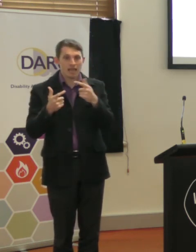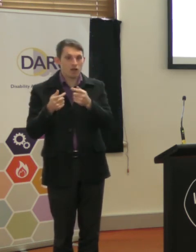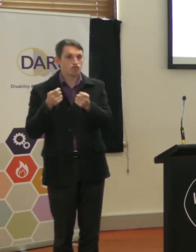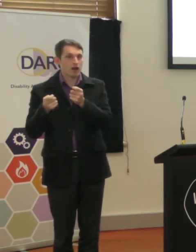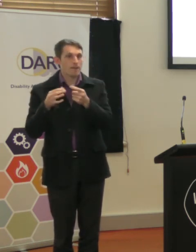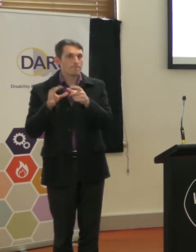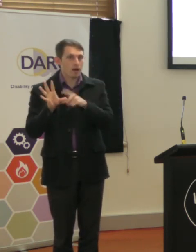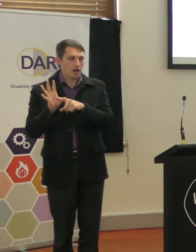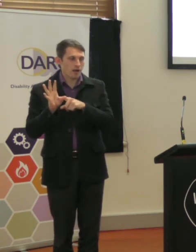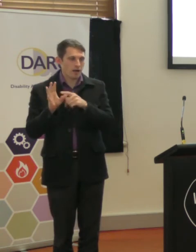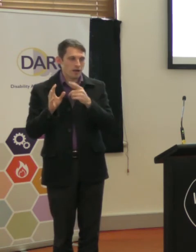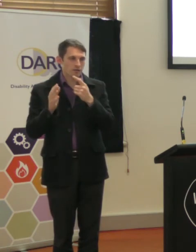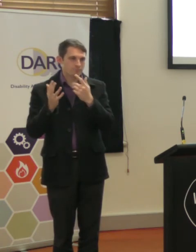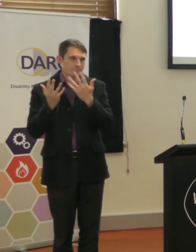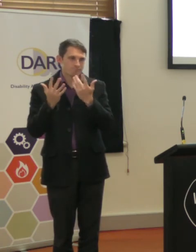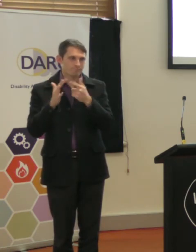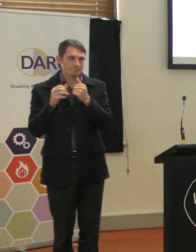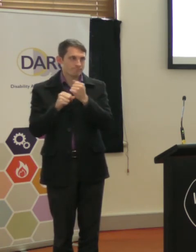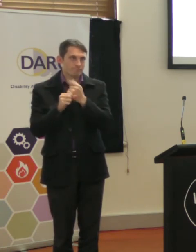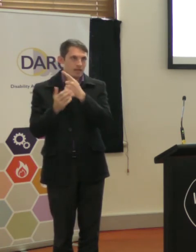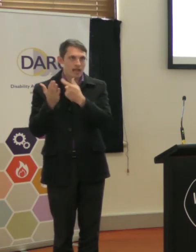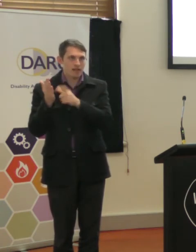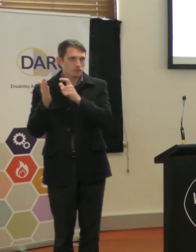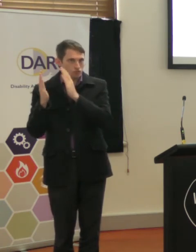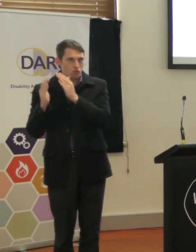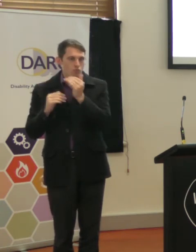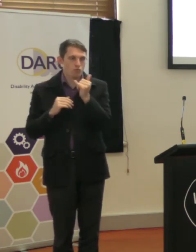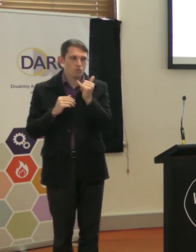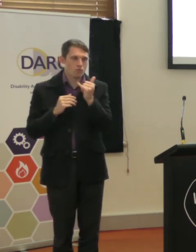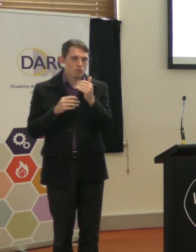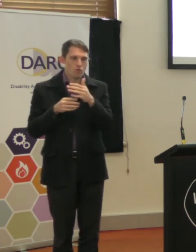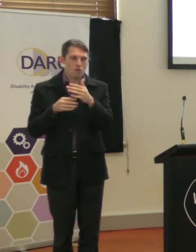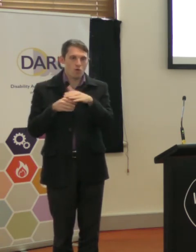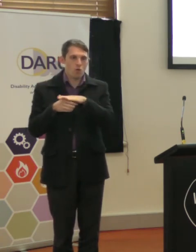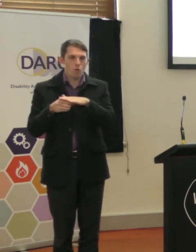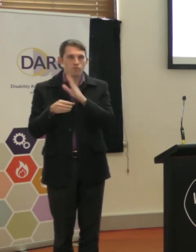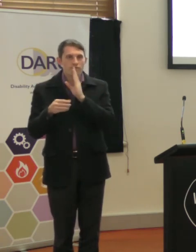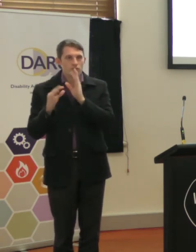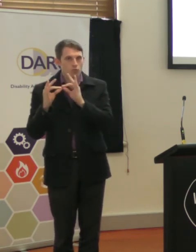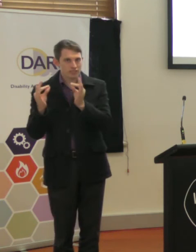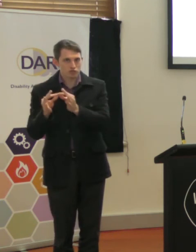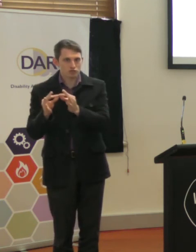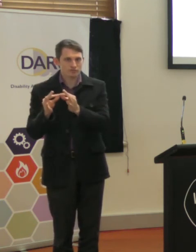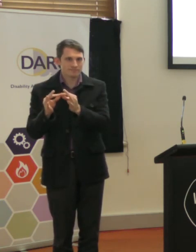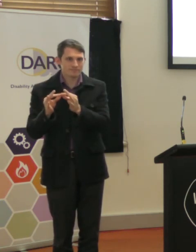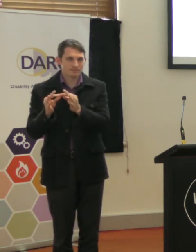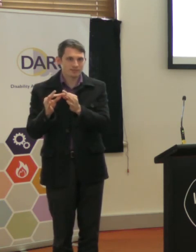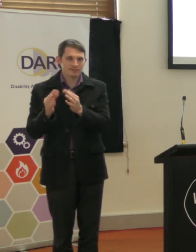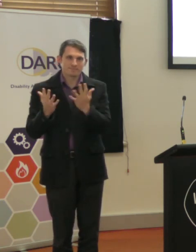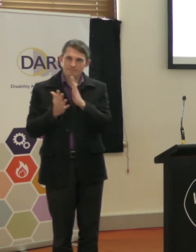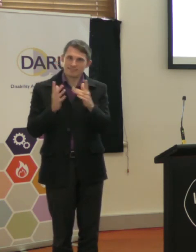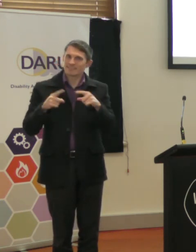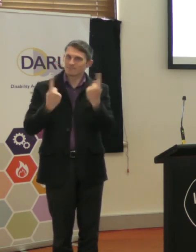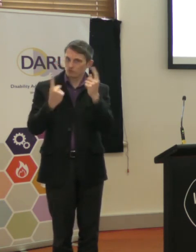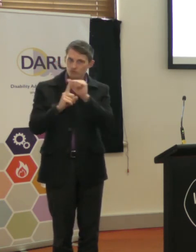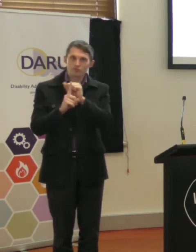a Catholic ministry or a local organisation, that's a different circumstance, and